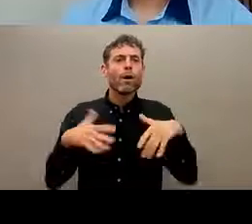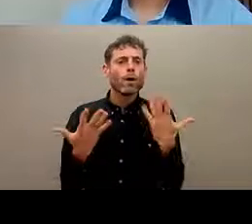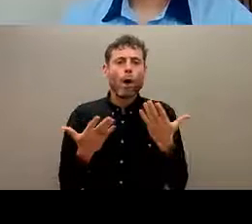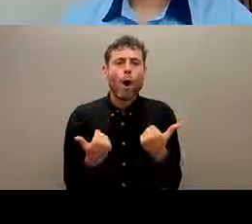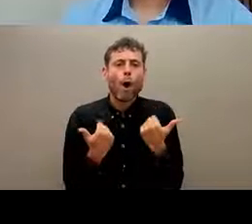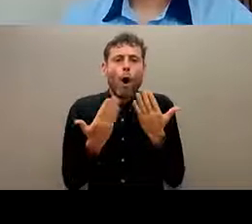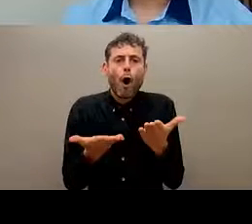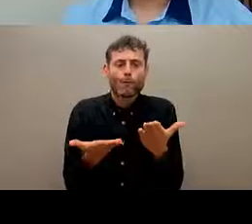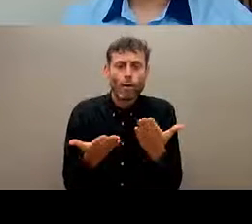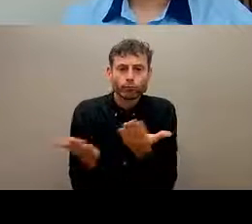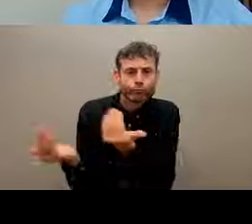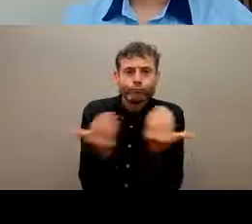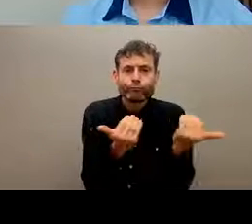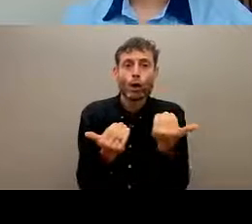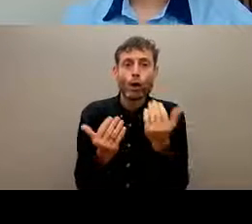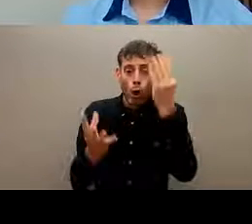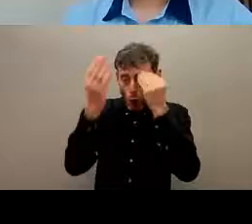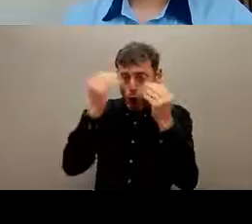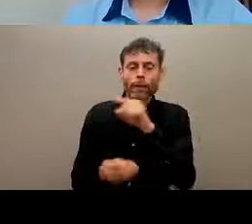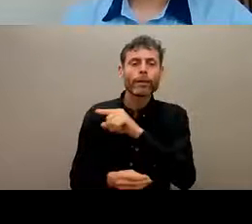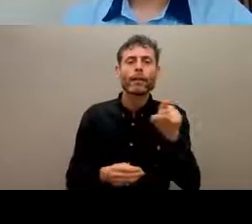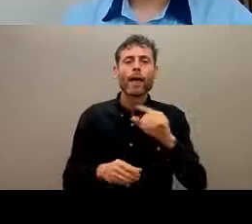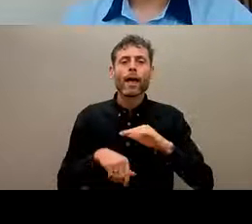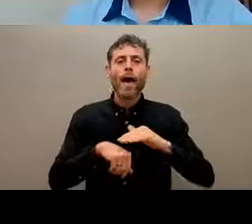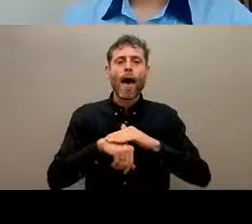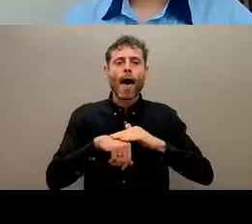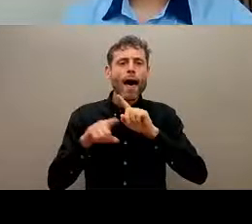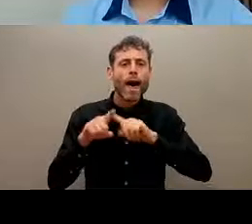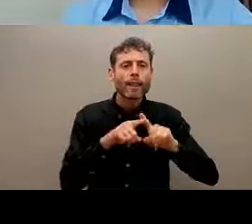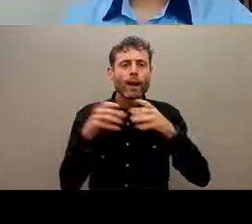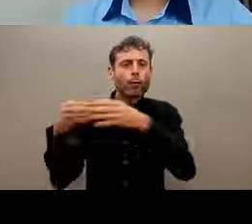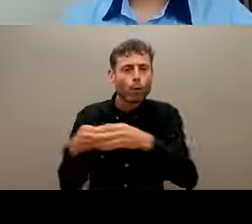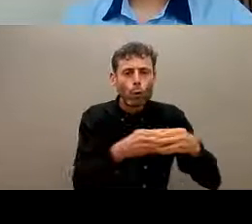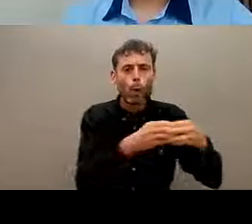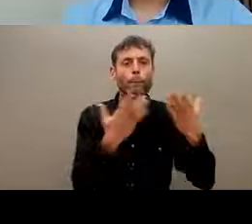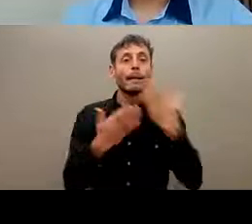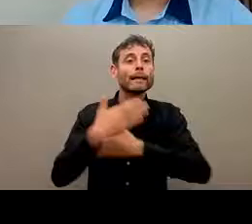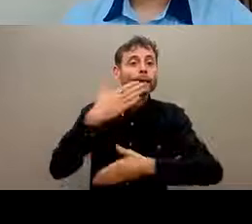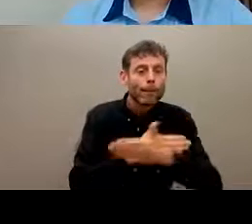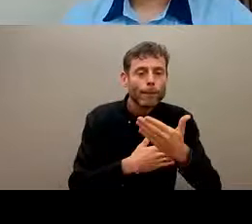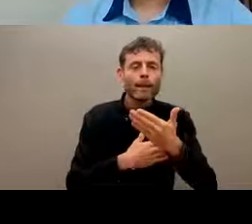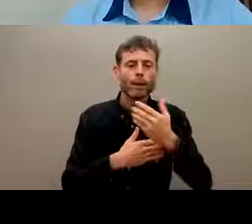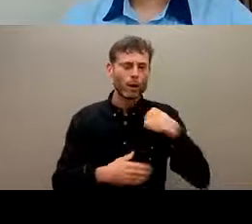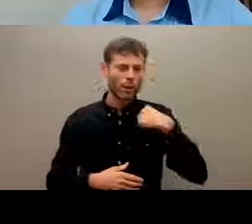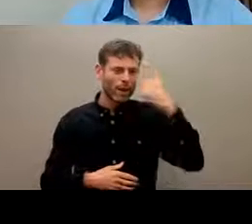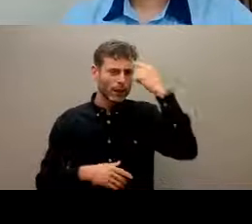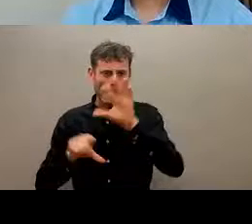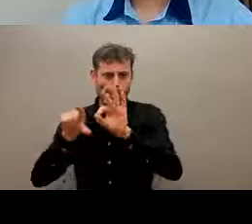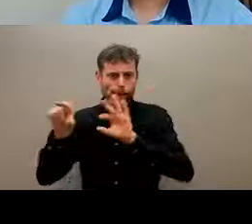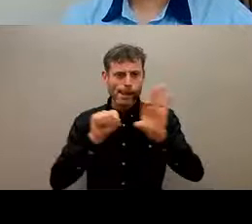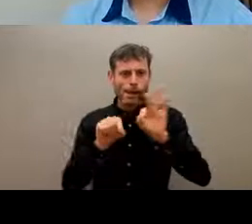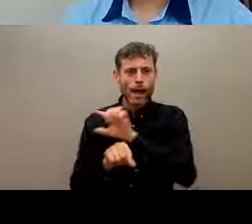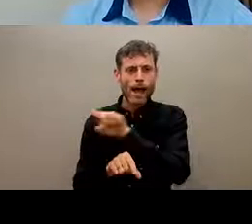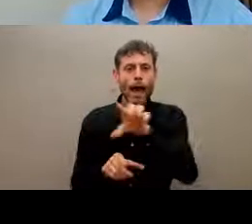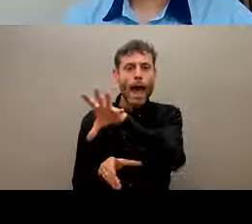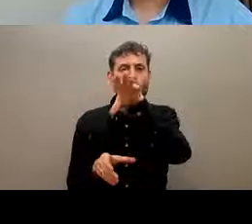background, like ethnic minority groups, or students with disabilities, or from poorer families. So these are